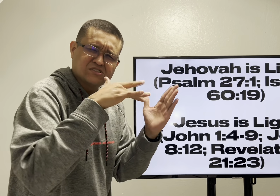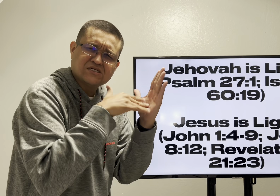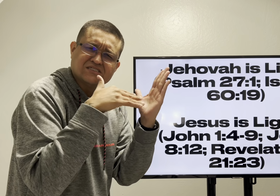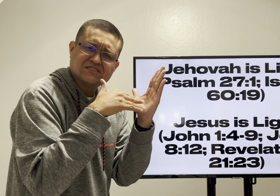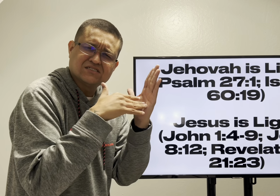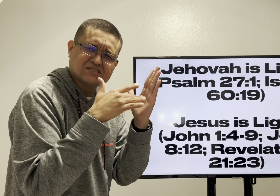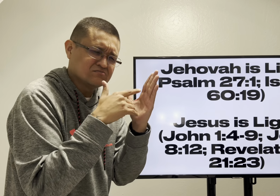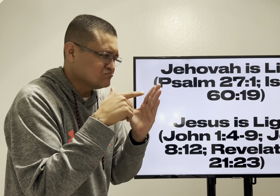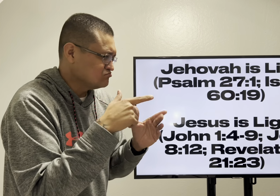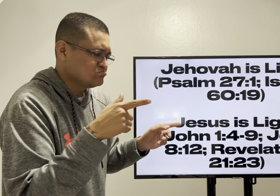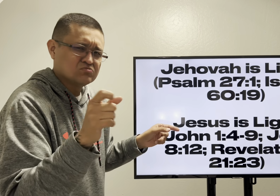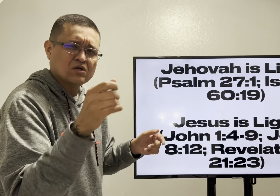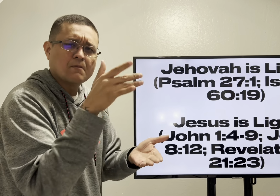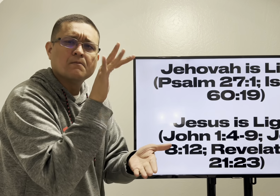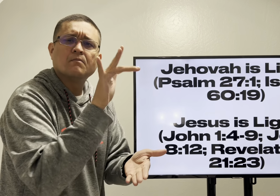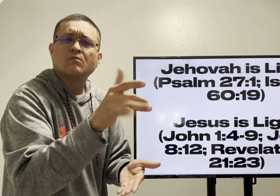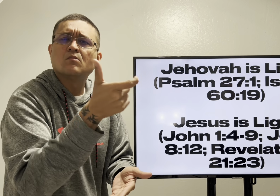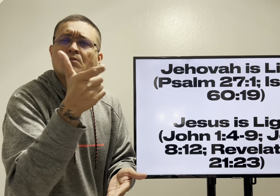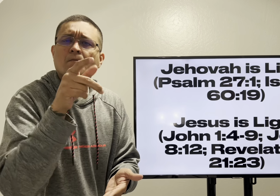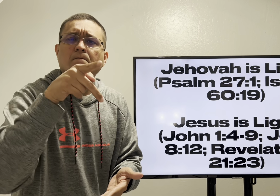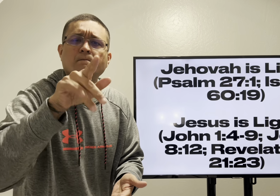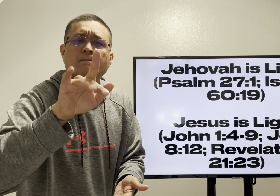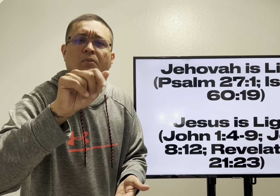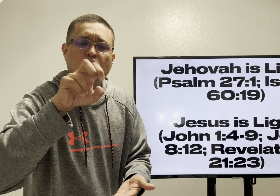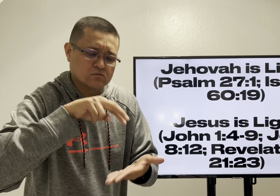and 23. These are things for you to study.